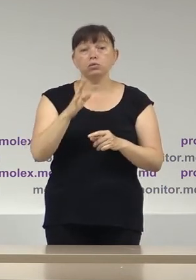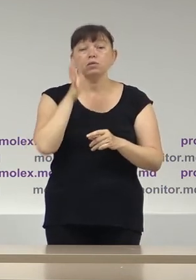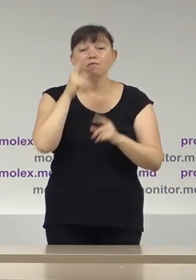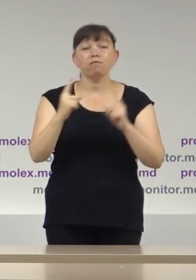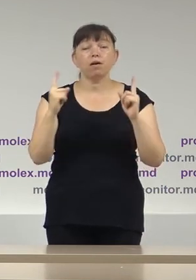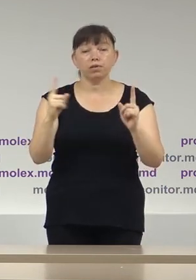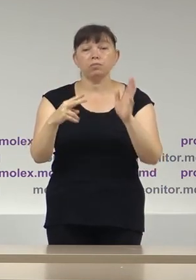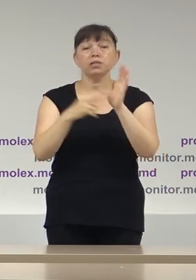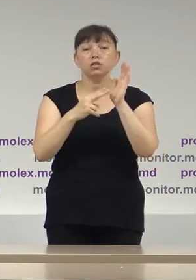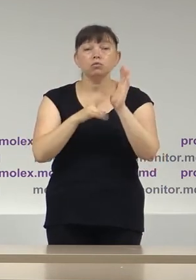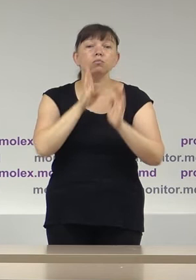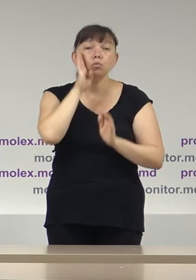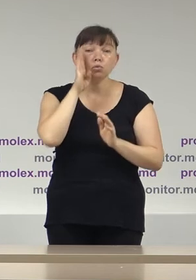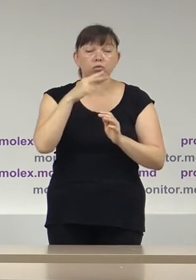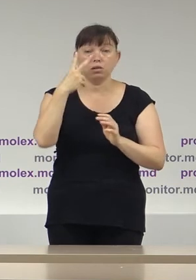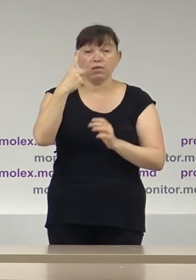encourages vaccination.